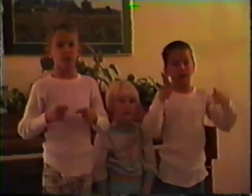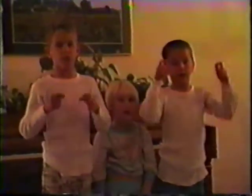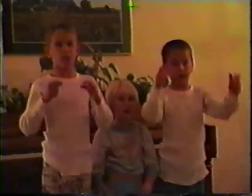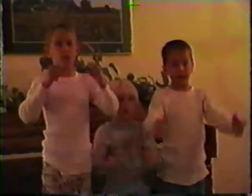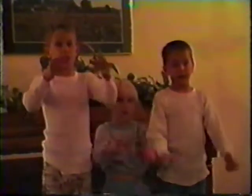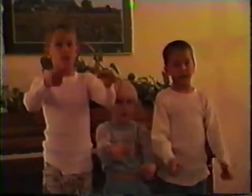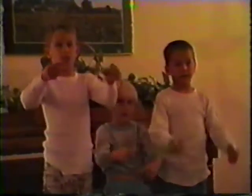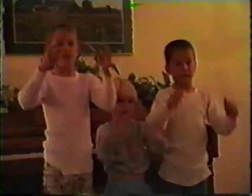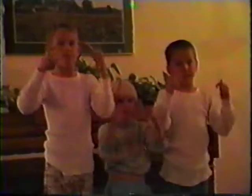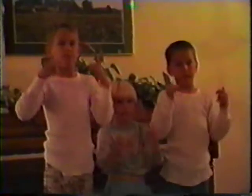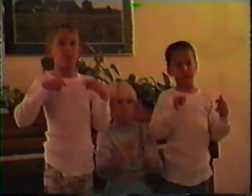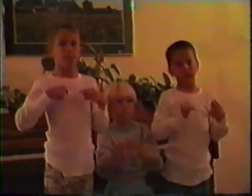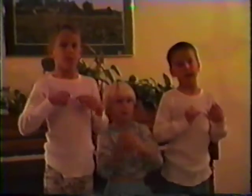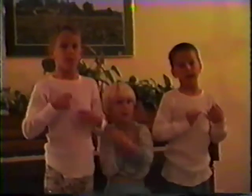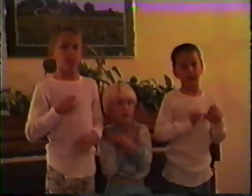gives me.